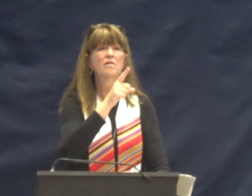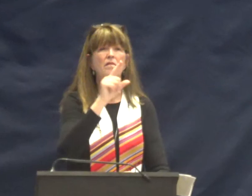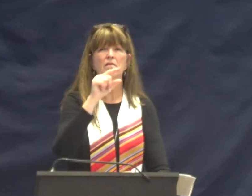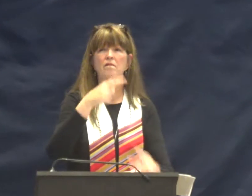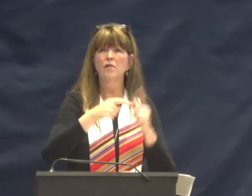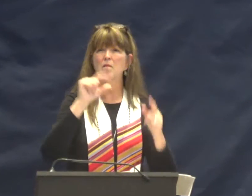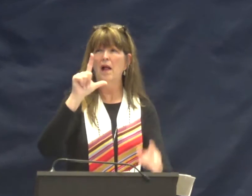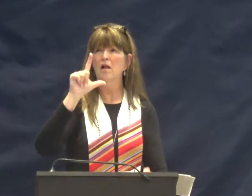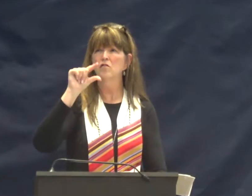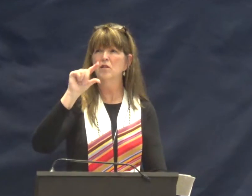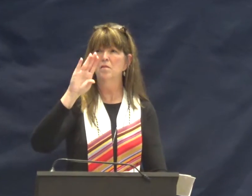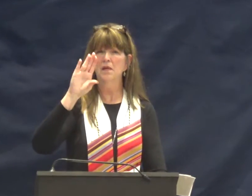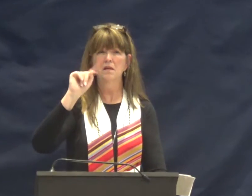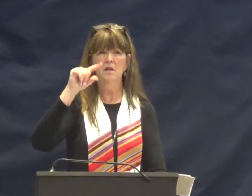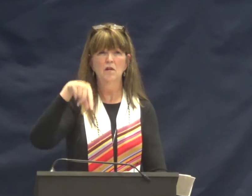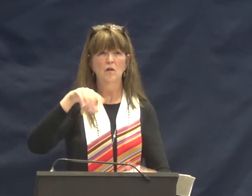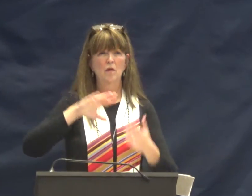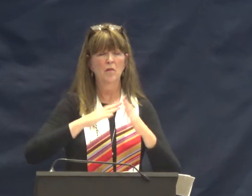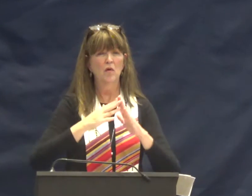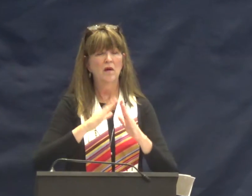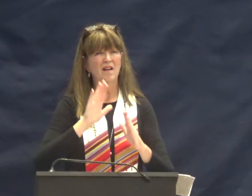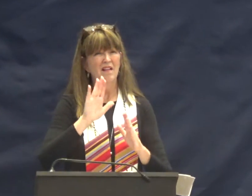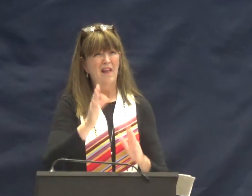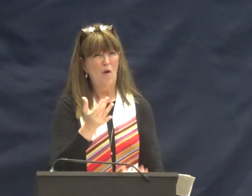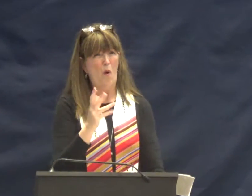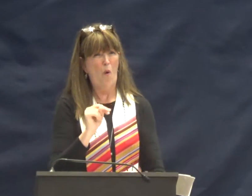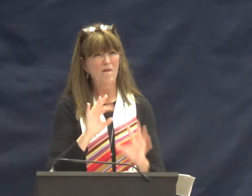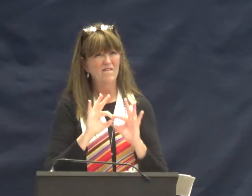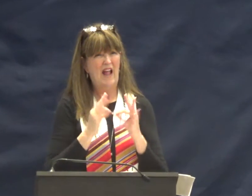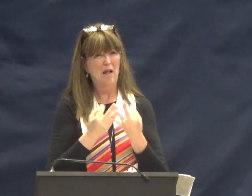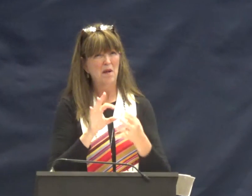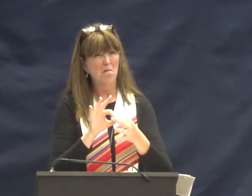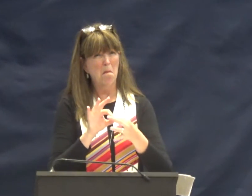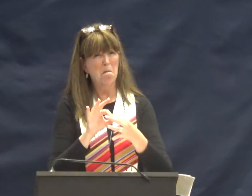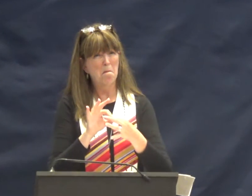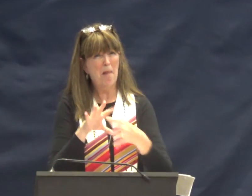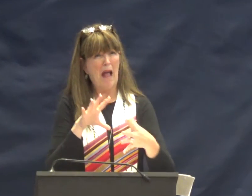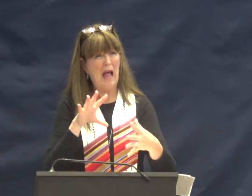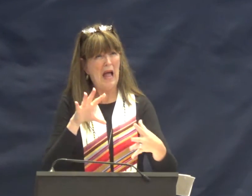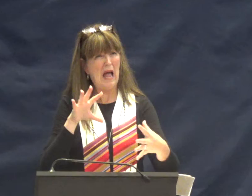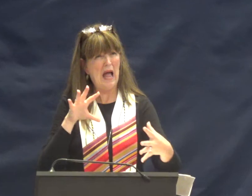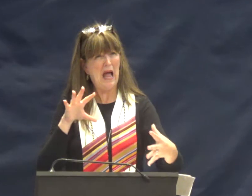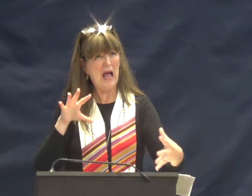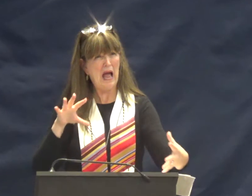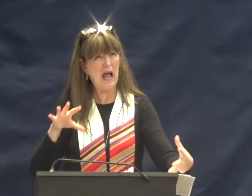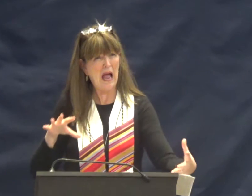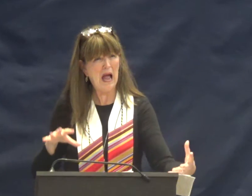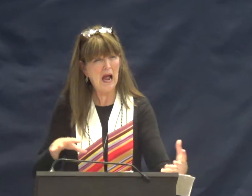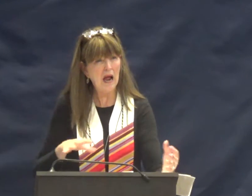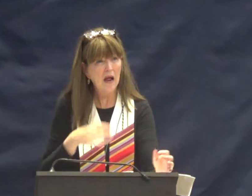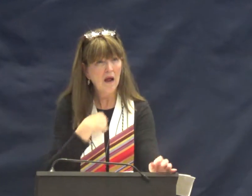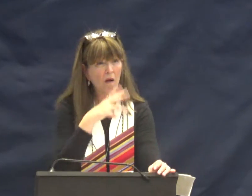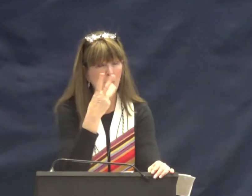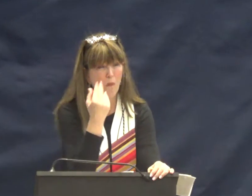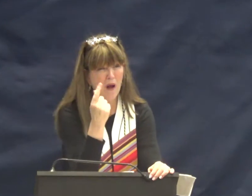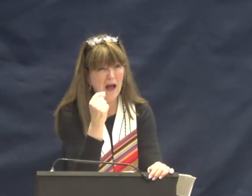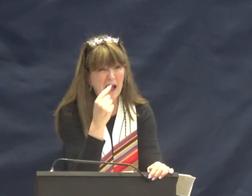You know, I've talked with a lot of deaf folks from the LGBTQ community, and they have been ostracized from